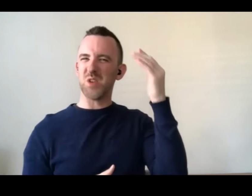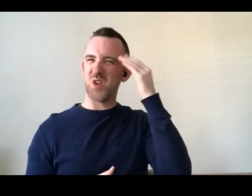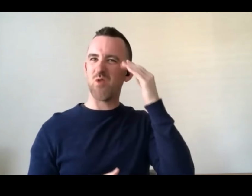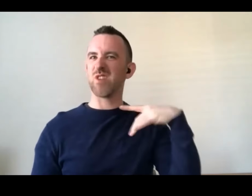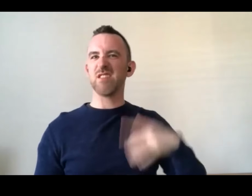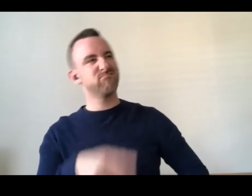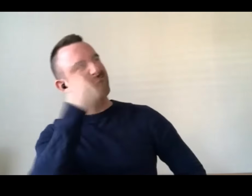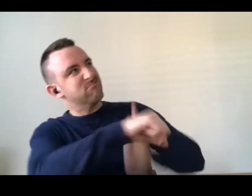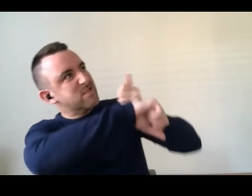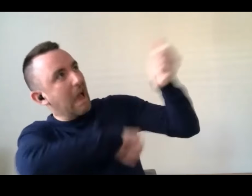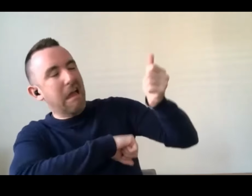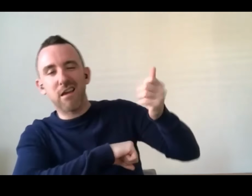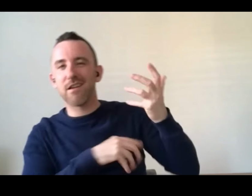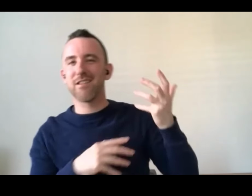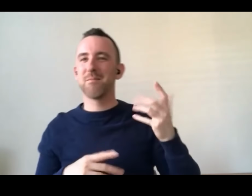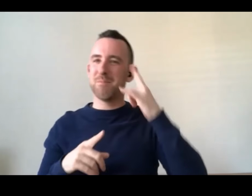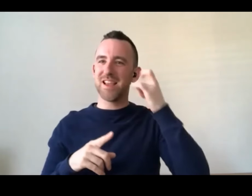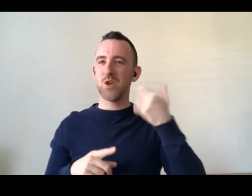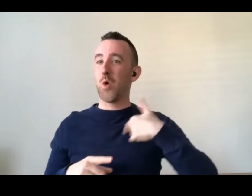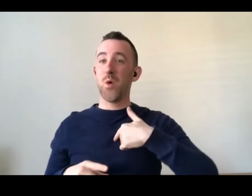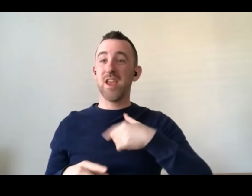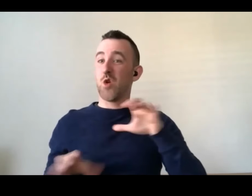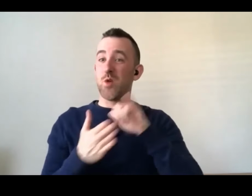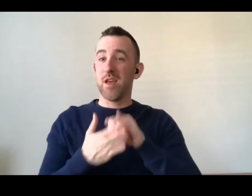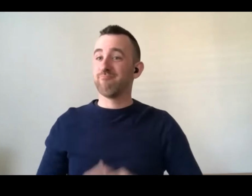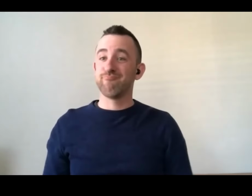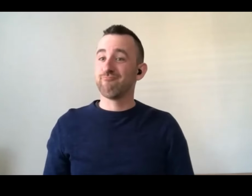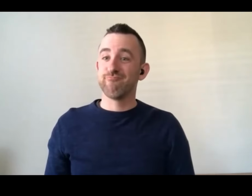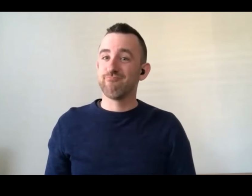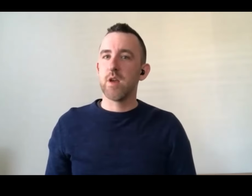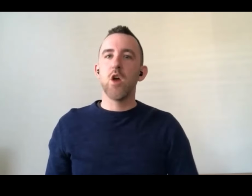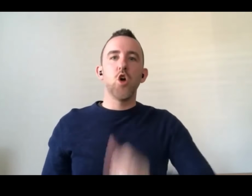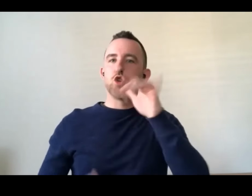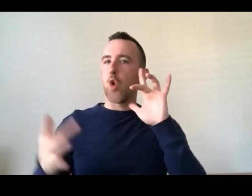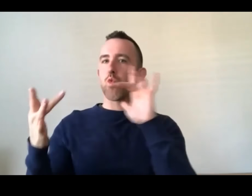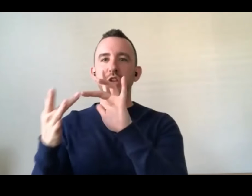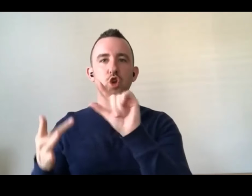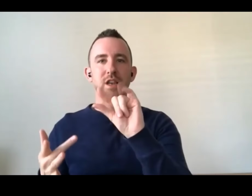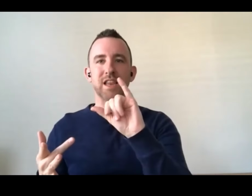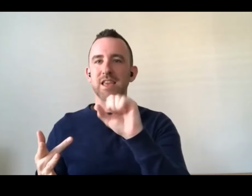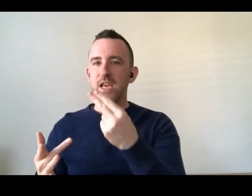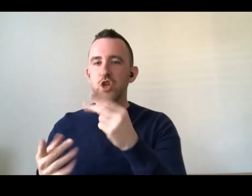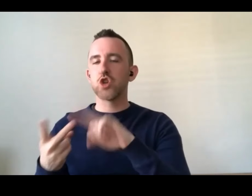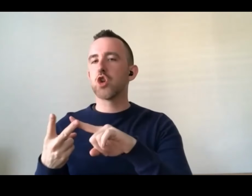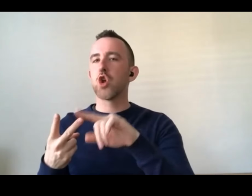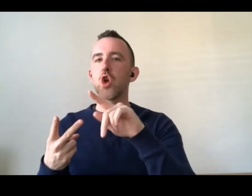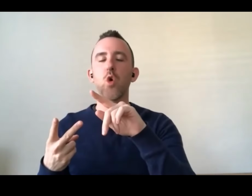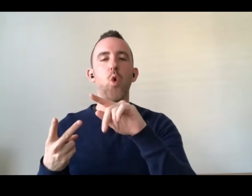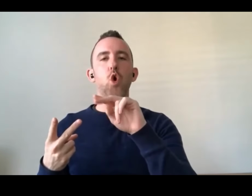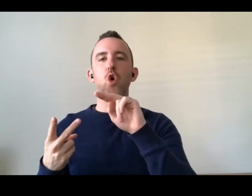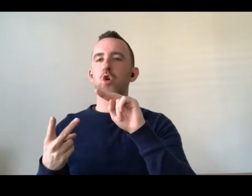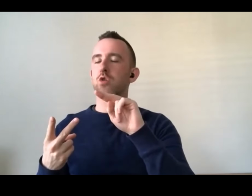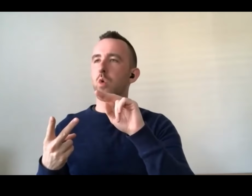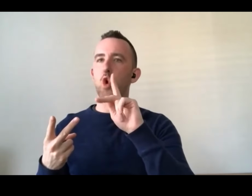damnable. It's because we don't do that. Do not reach out to GISH or GISHbot or the gnomes for clarification or